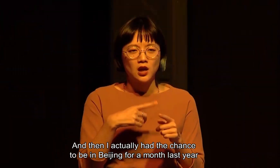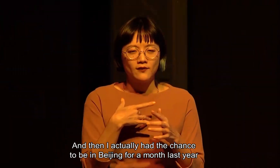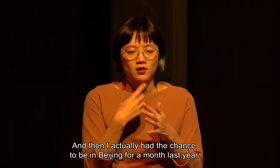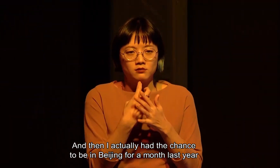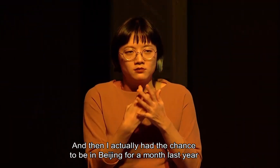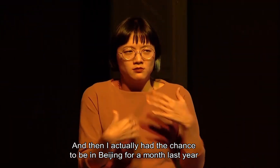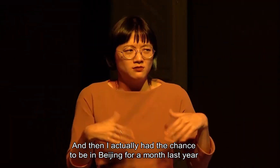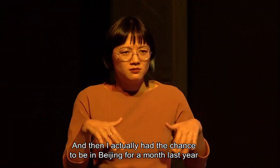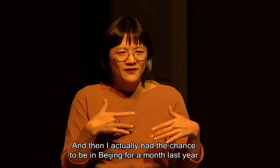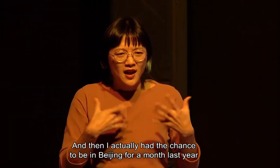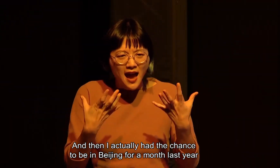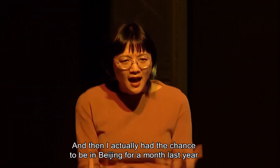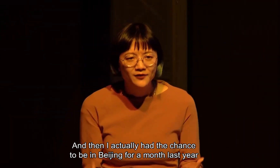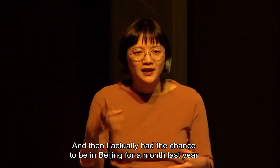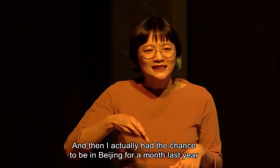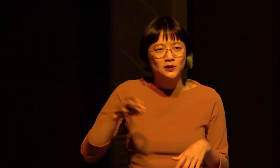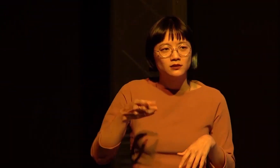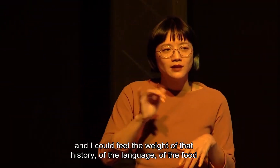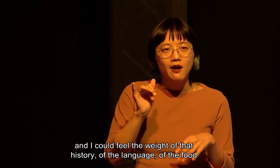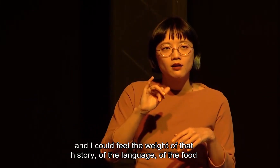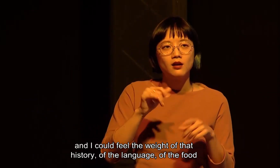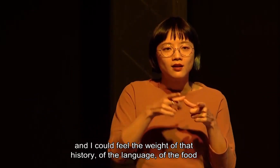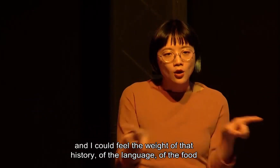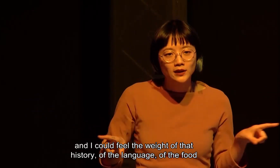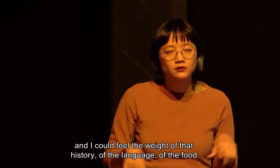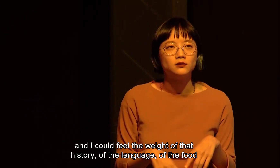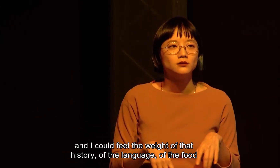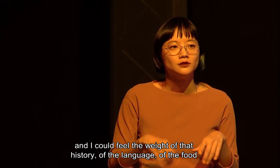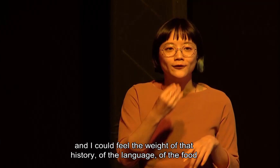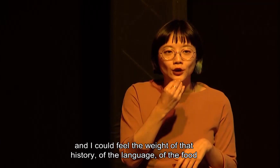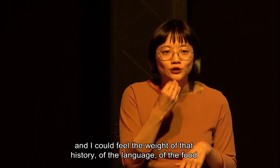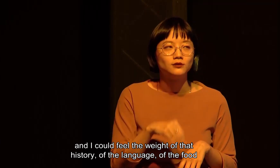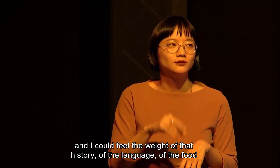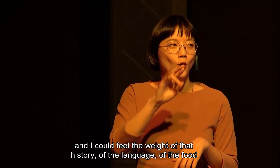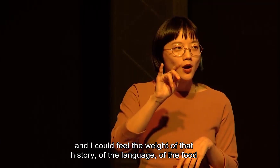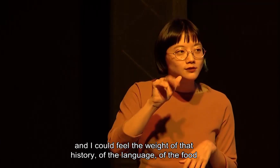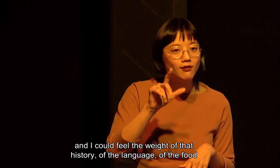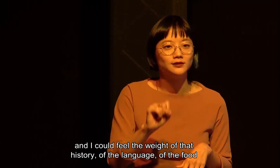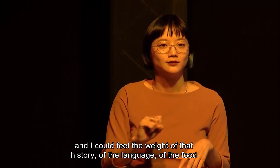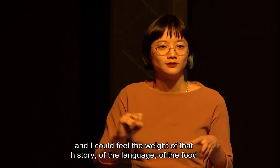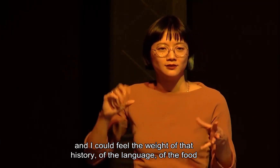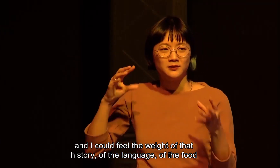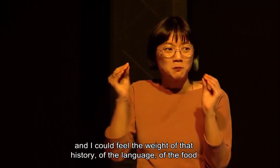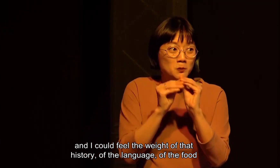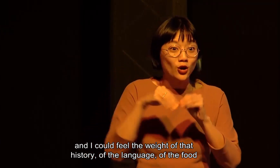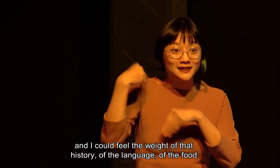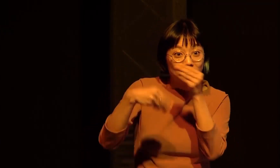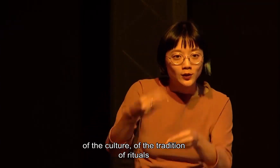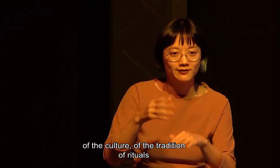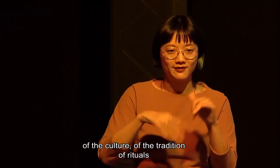be in Beijing for a month last year, and I could feel the weight of that history, of the language, of the food, of the culture,